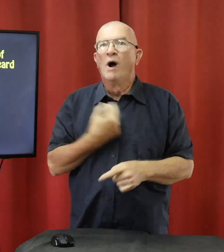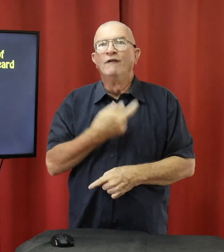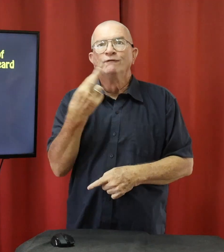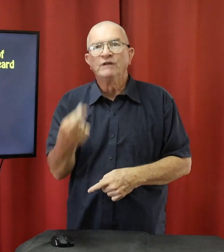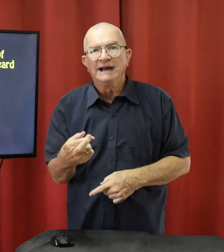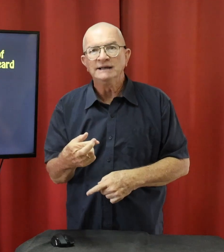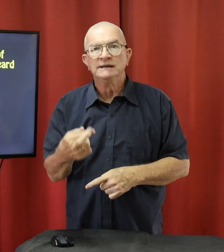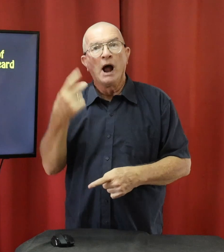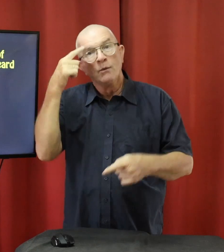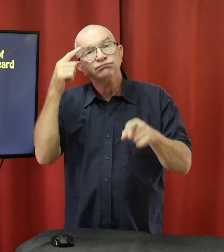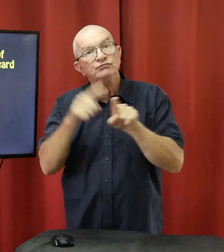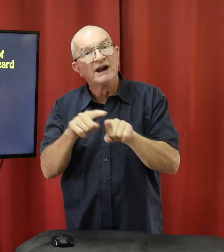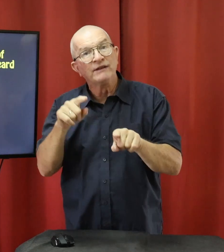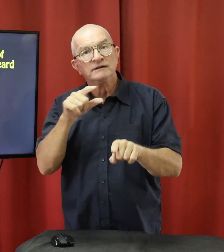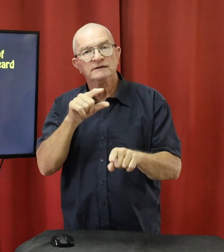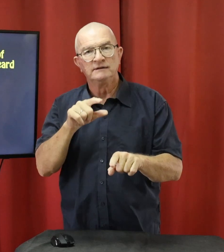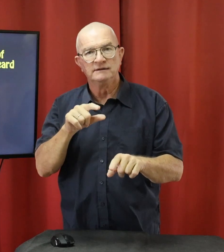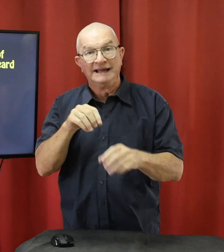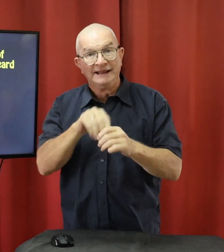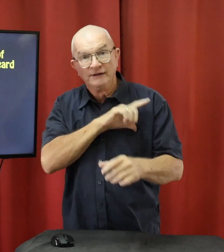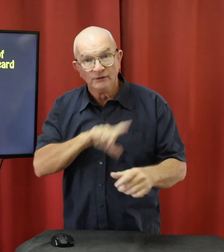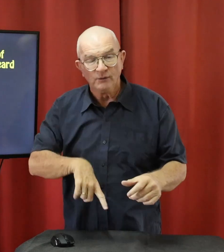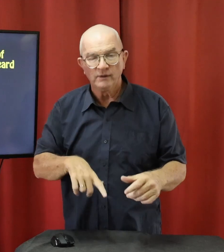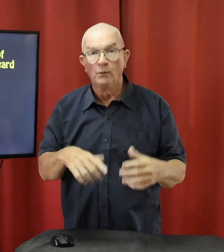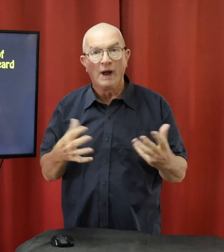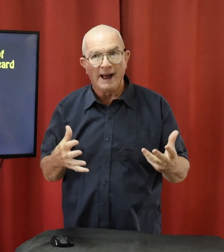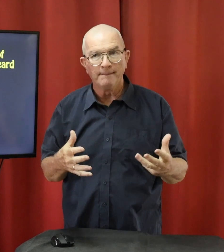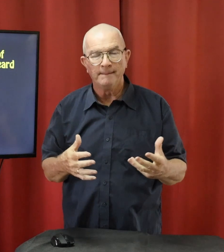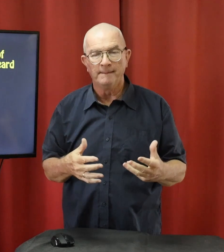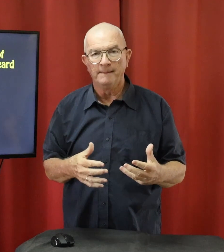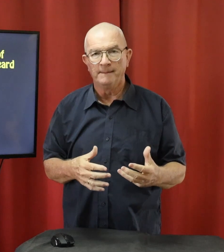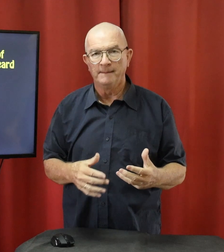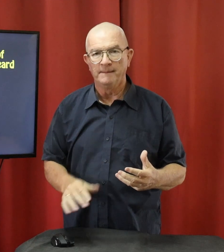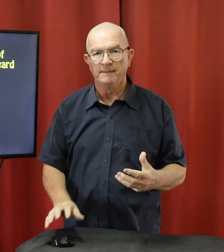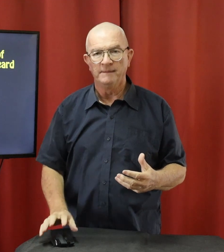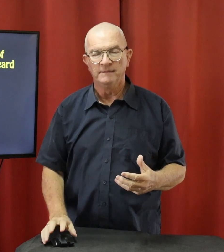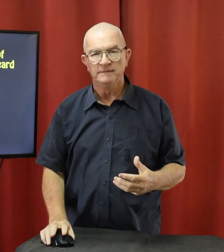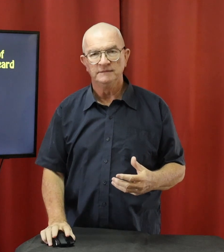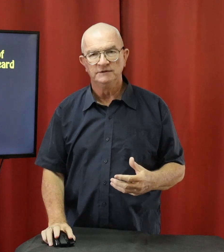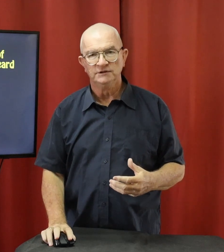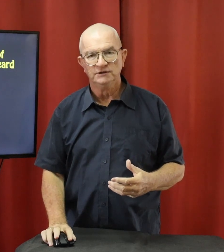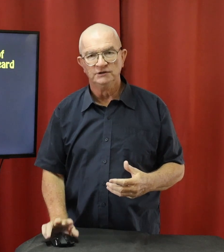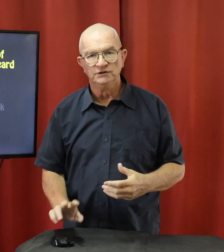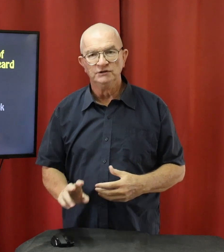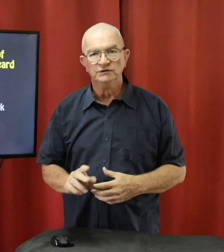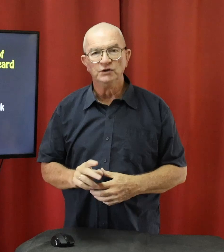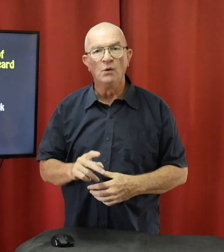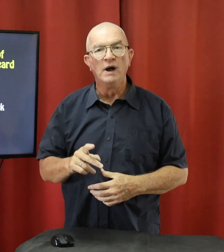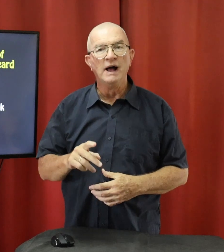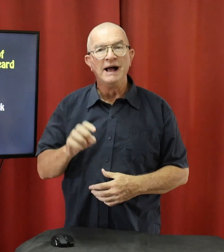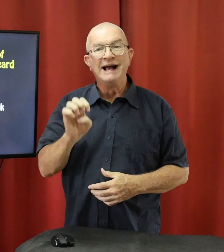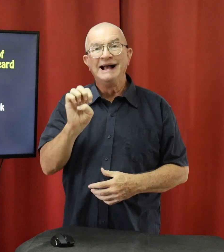about him. What's going to happen to our brother in the Lord? What will happen?